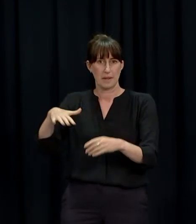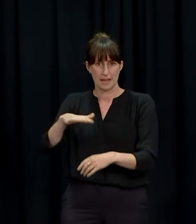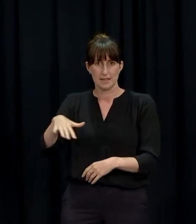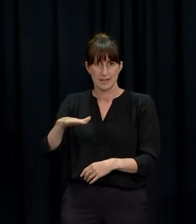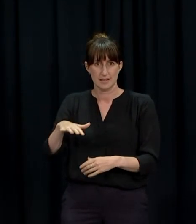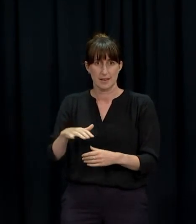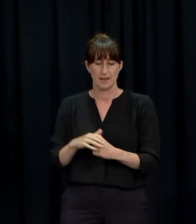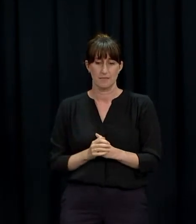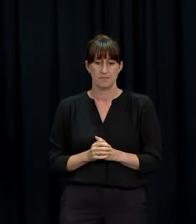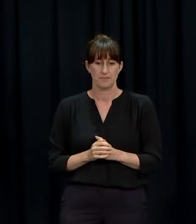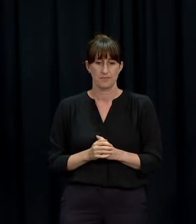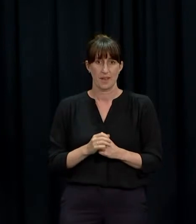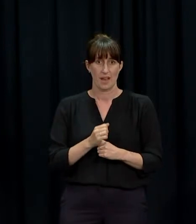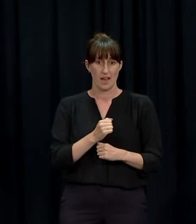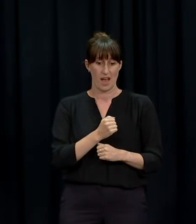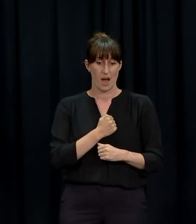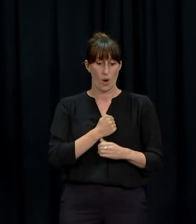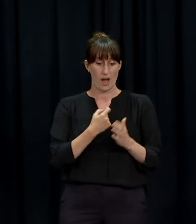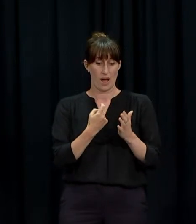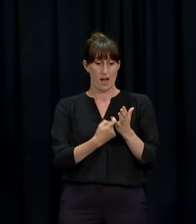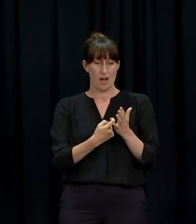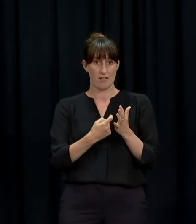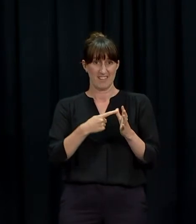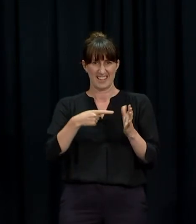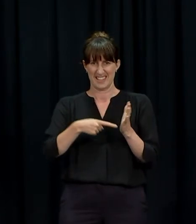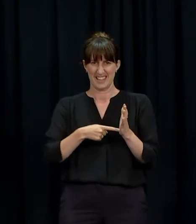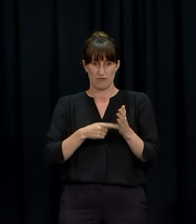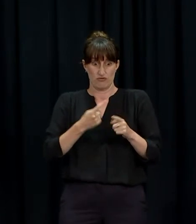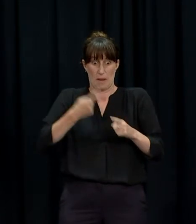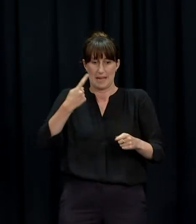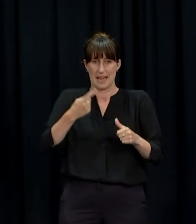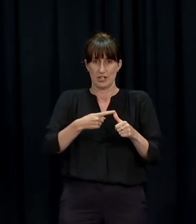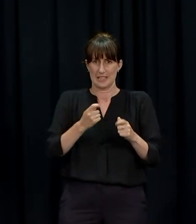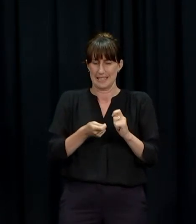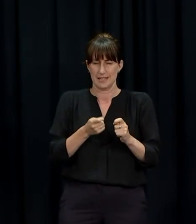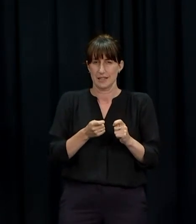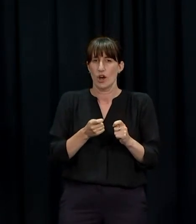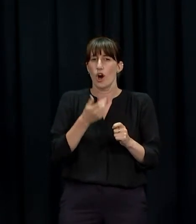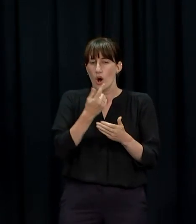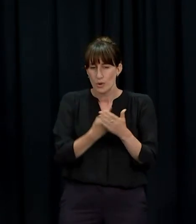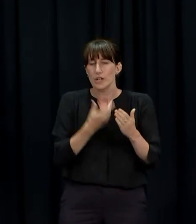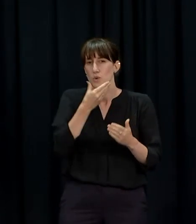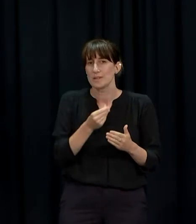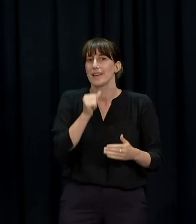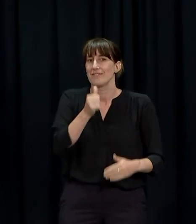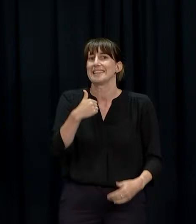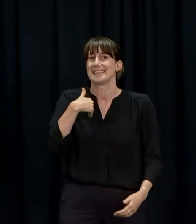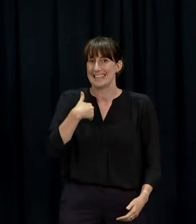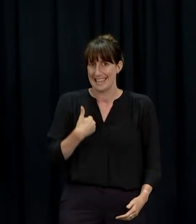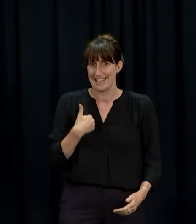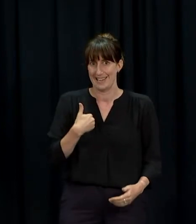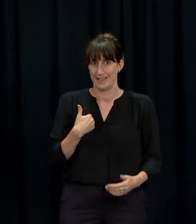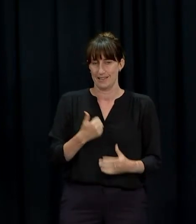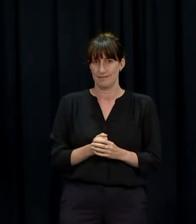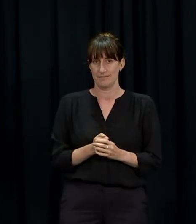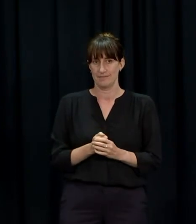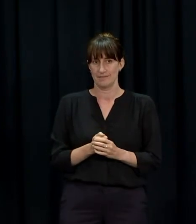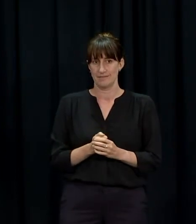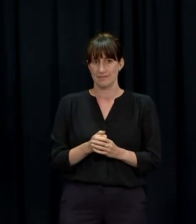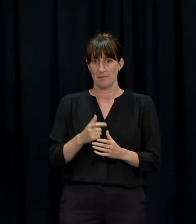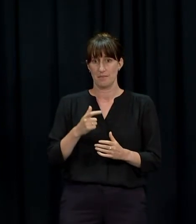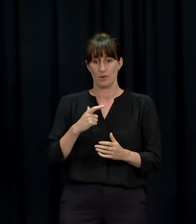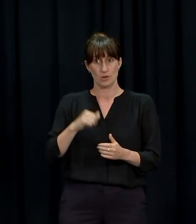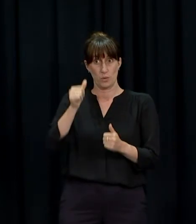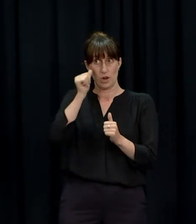antigen tests are used where they are needed. And this is an interim measure while, as you know, there is extremely high demand